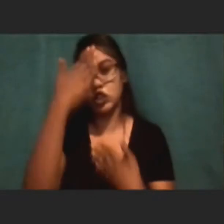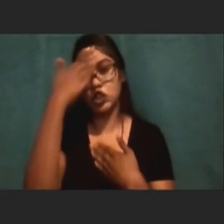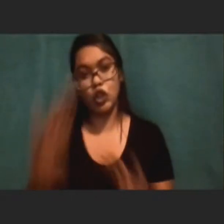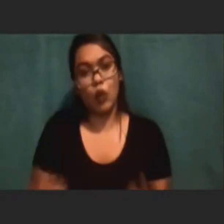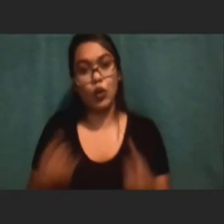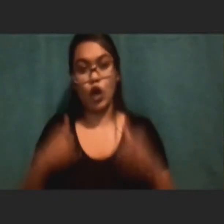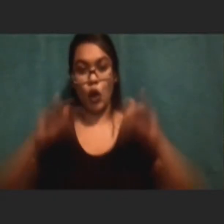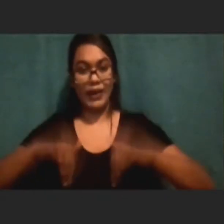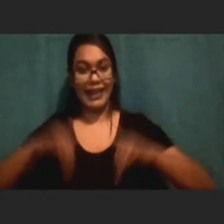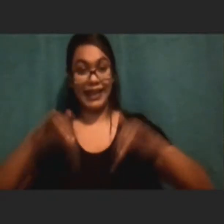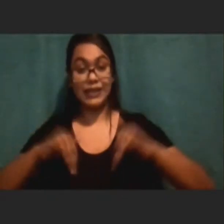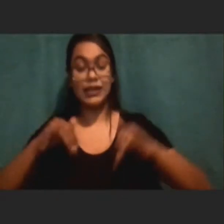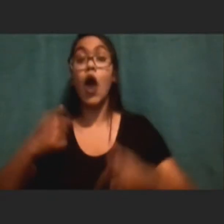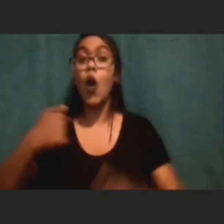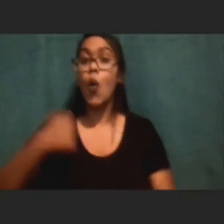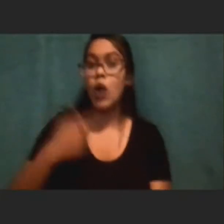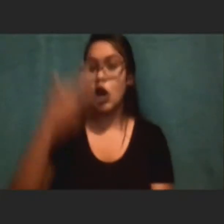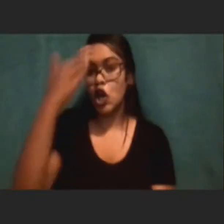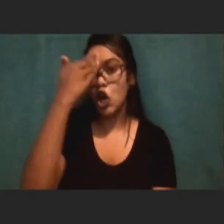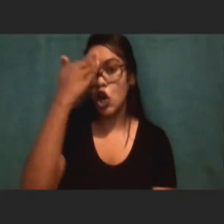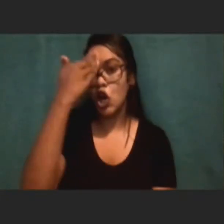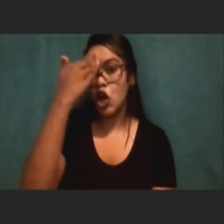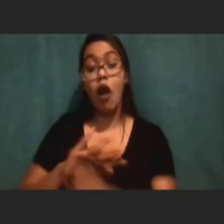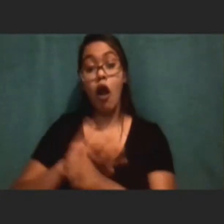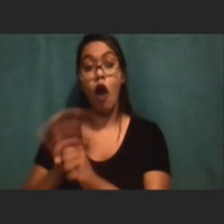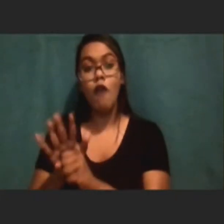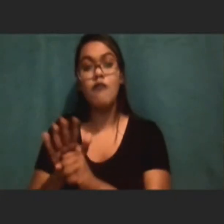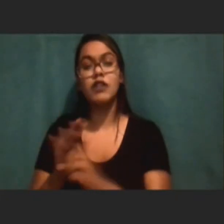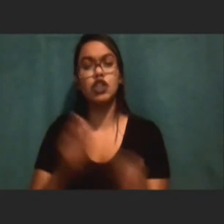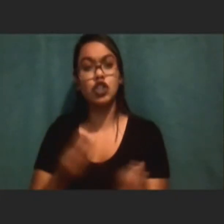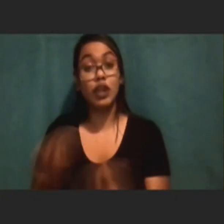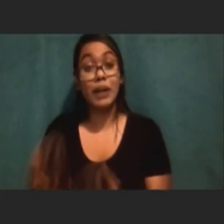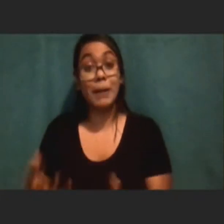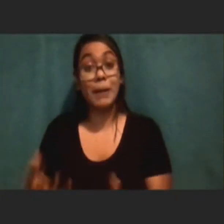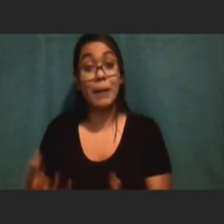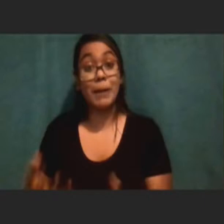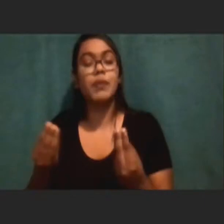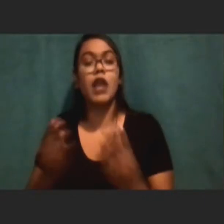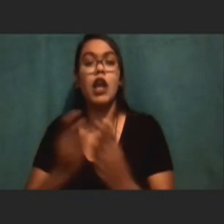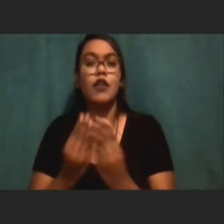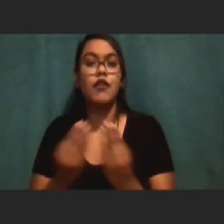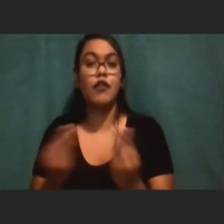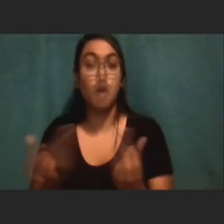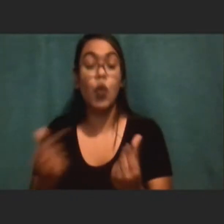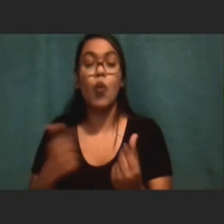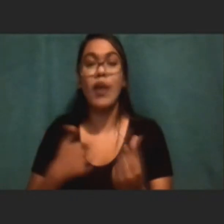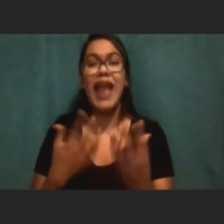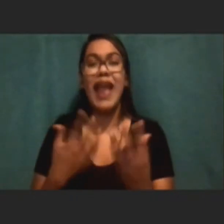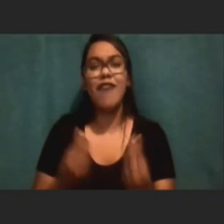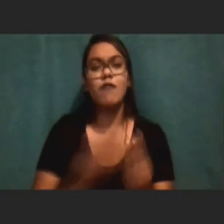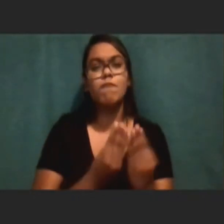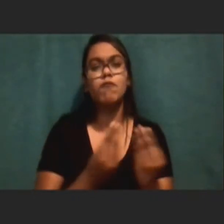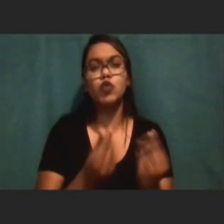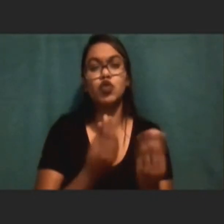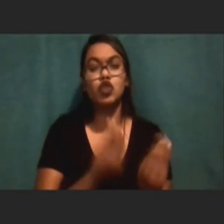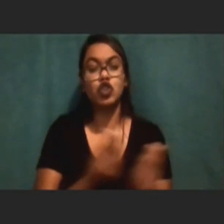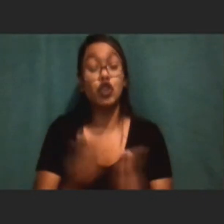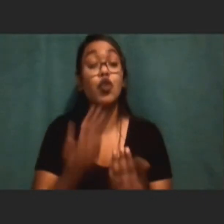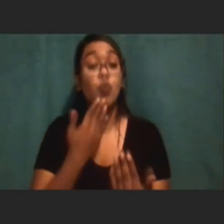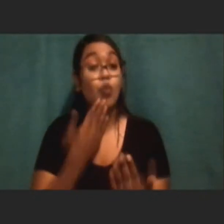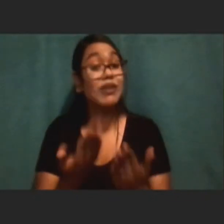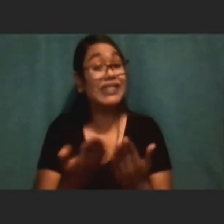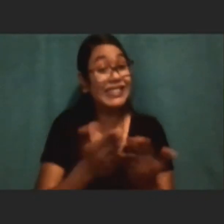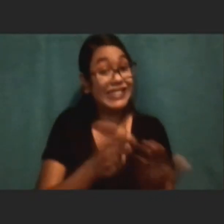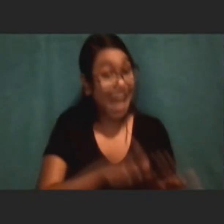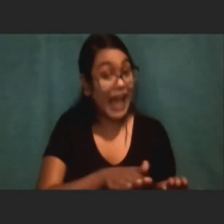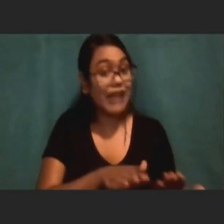that COVID-19 in children is usually mild, but we do have a few children who die, or we have had a few children who die, particularly